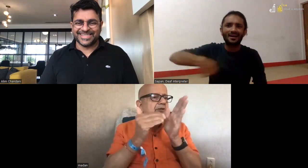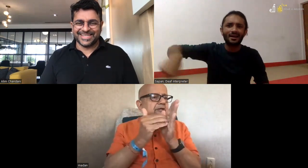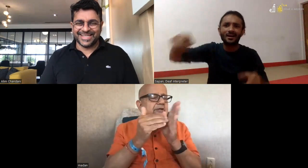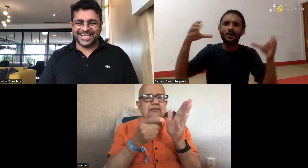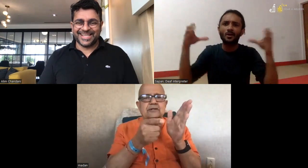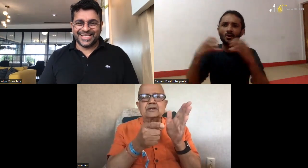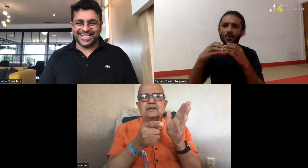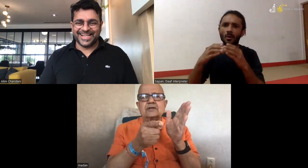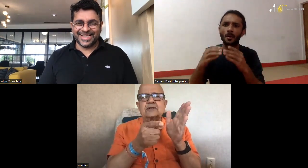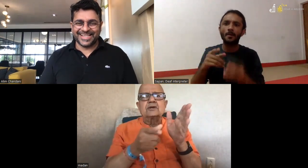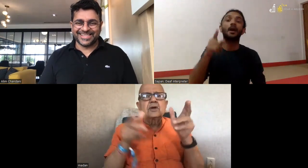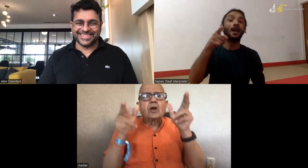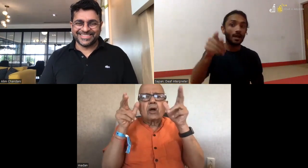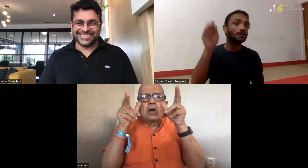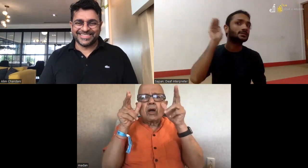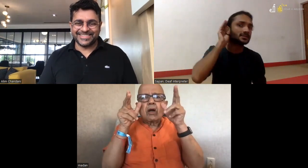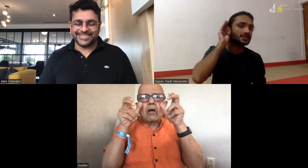do it.